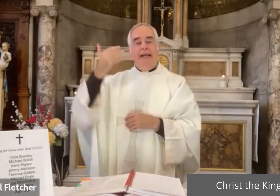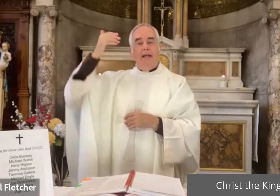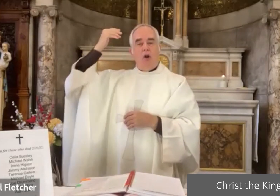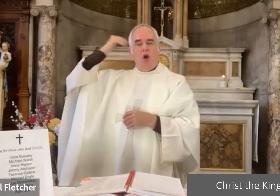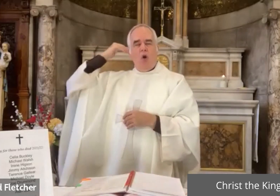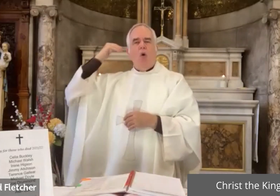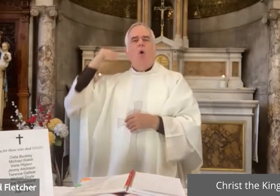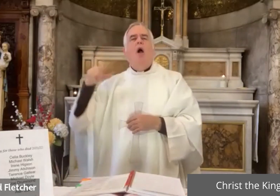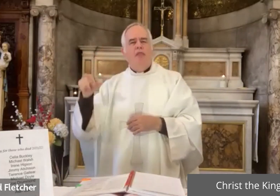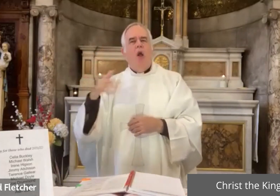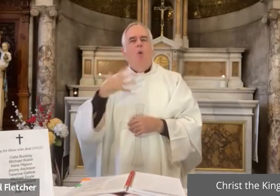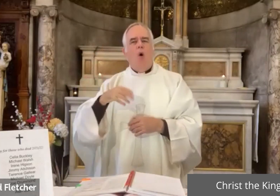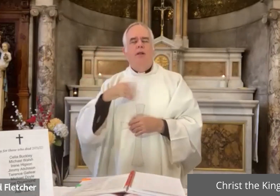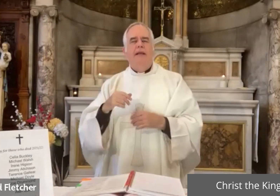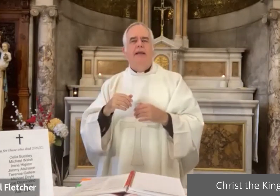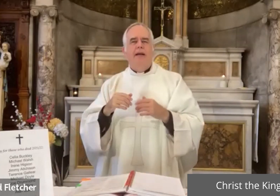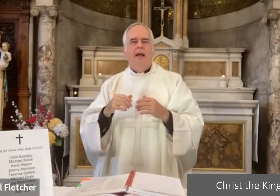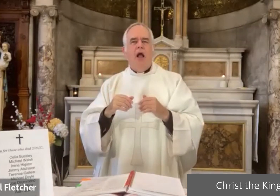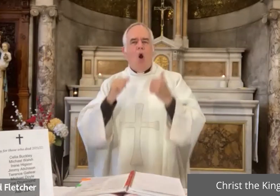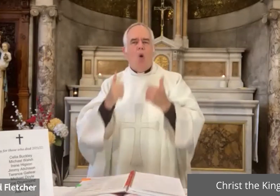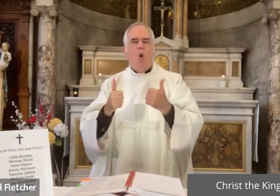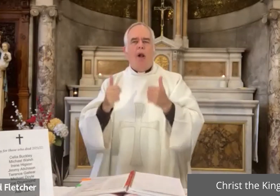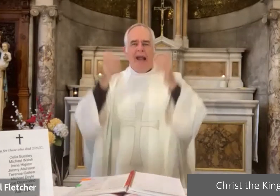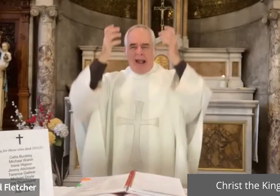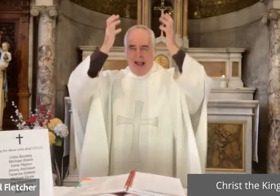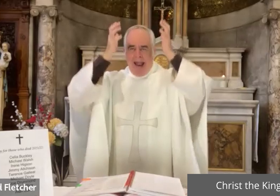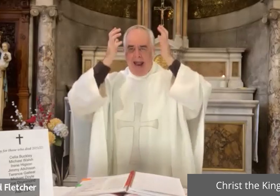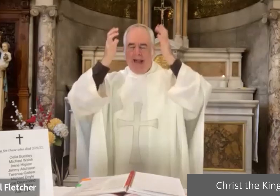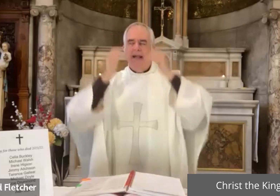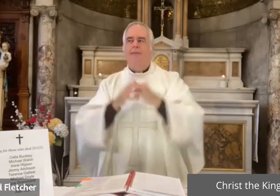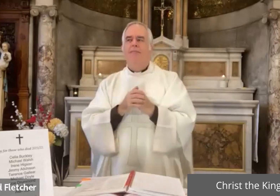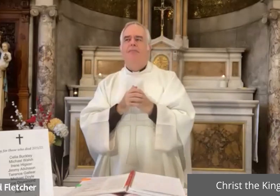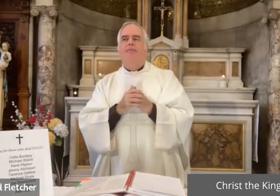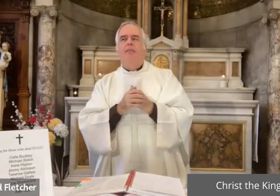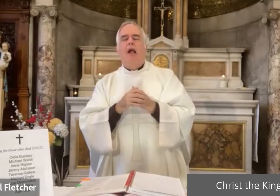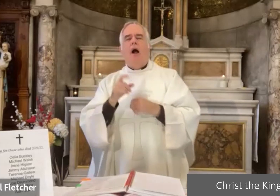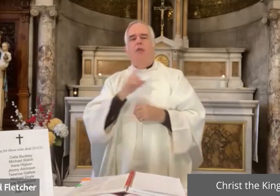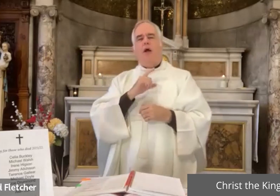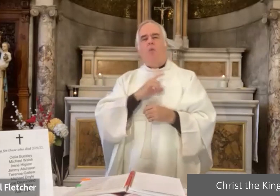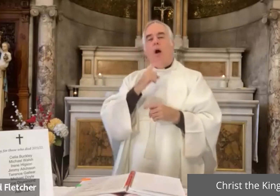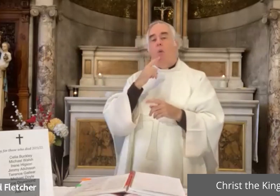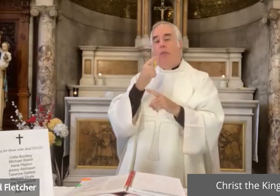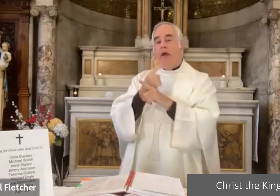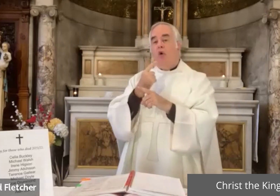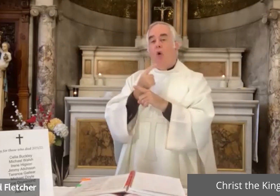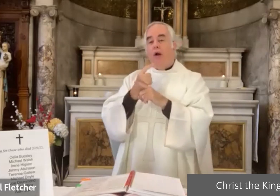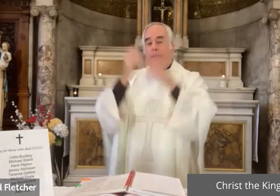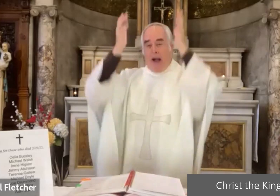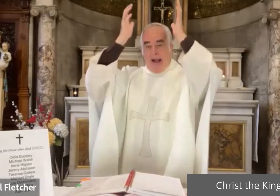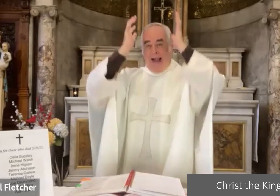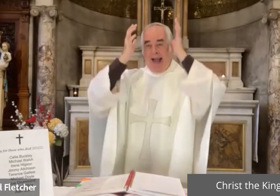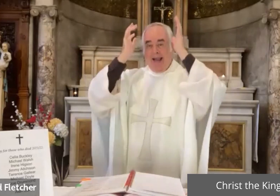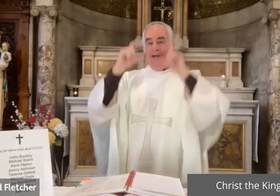2,000 years ago, they wanted a good king. And that's why when they